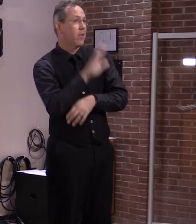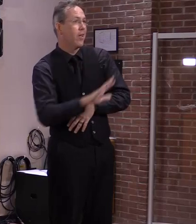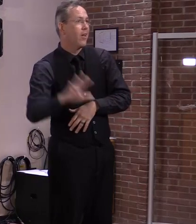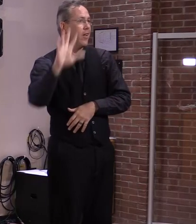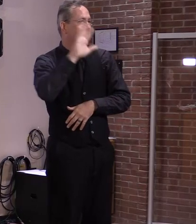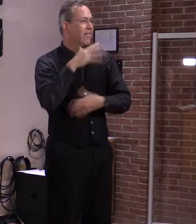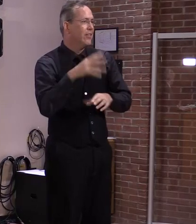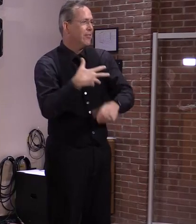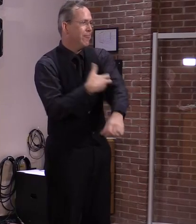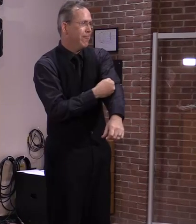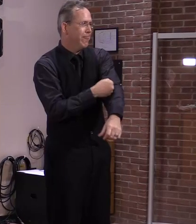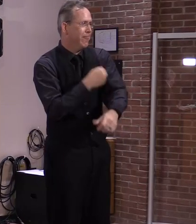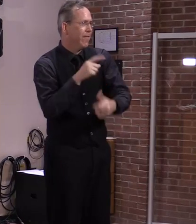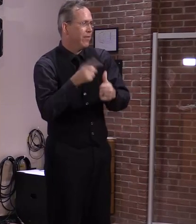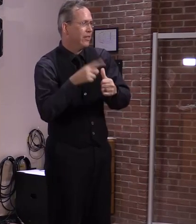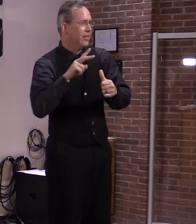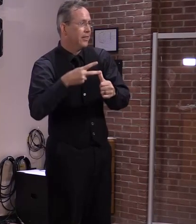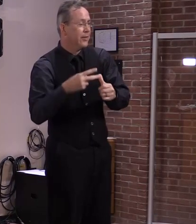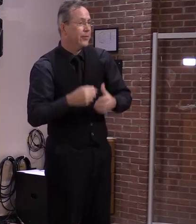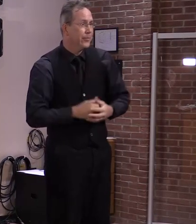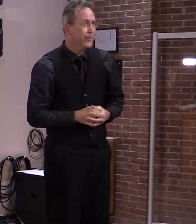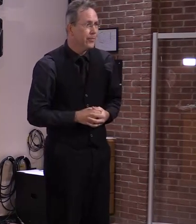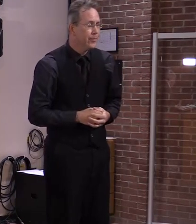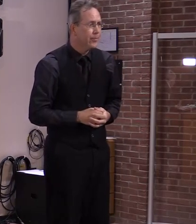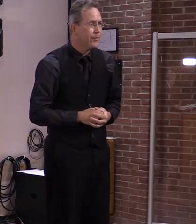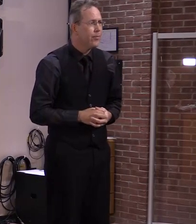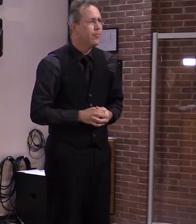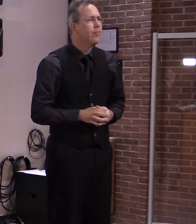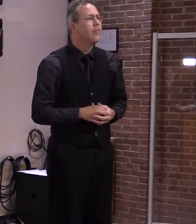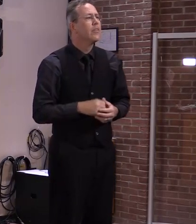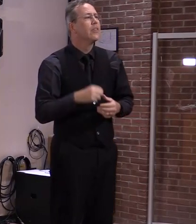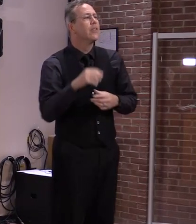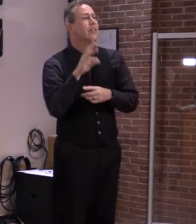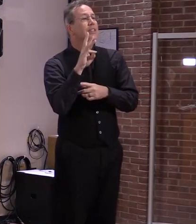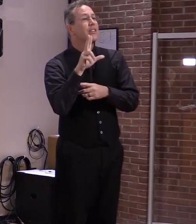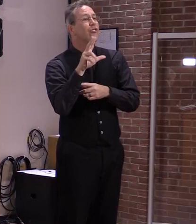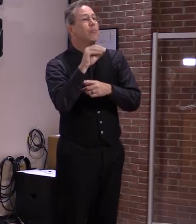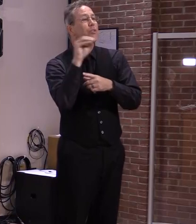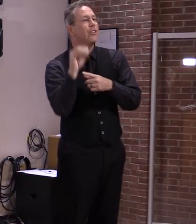is 63.2%. Now, let's move on